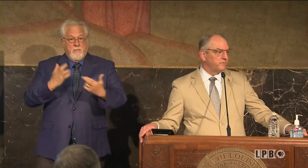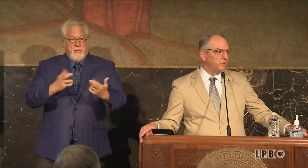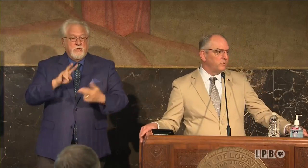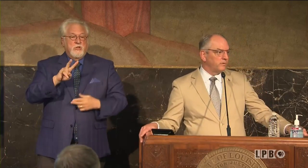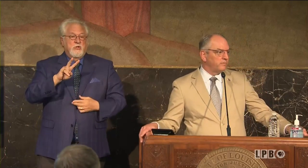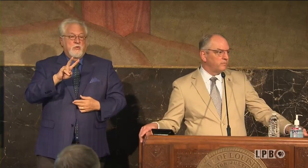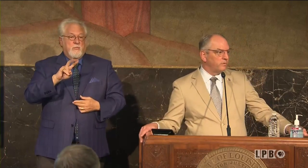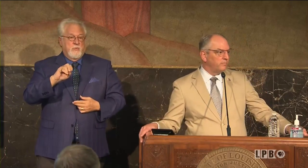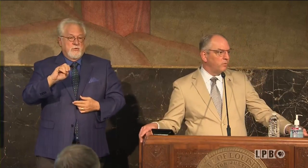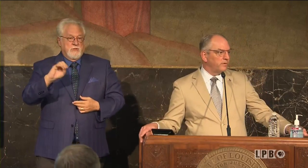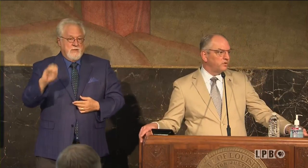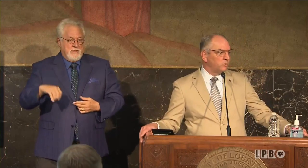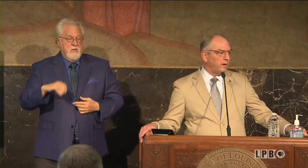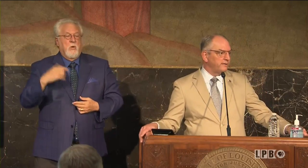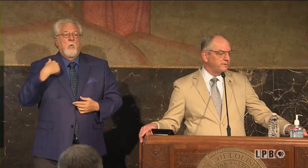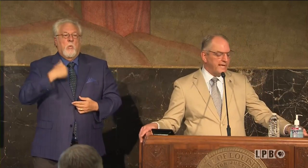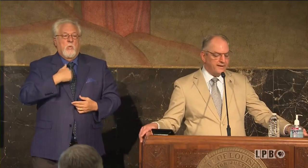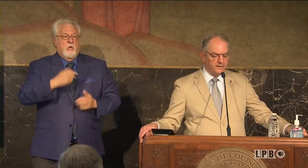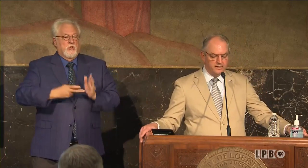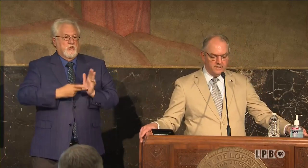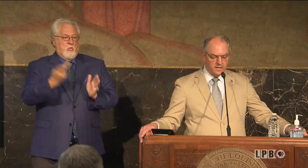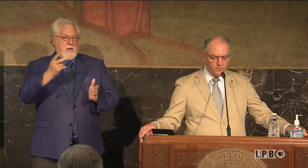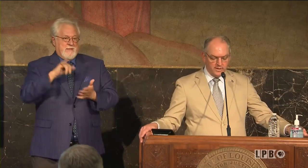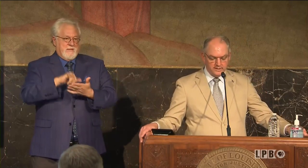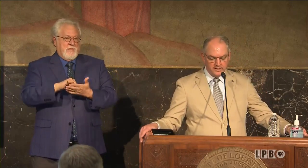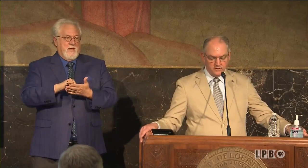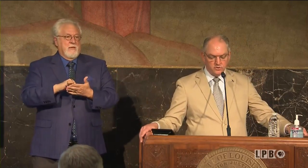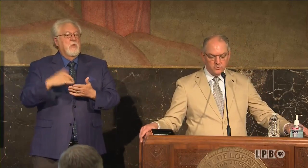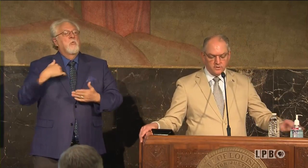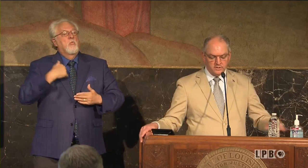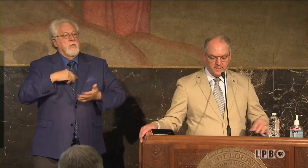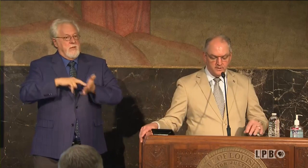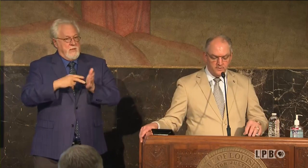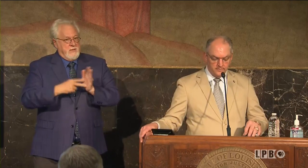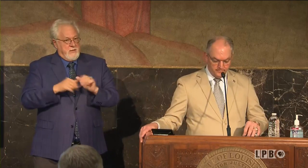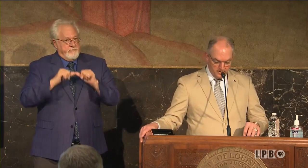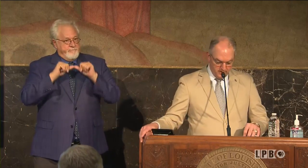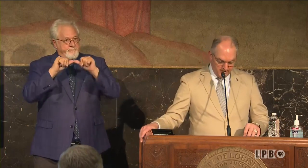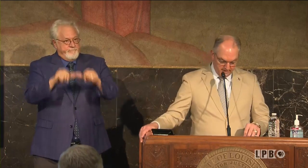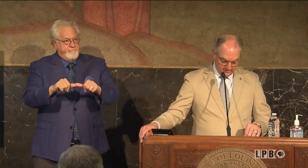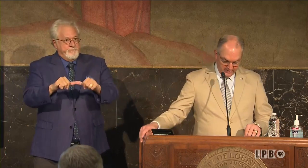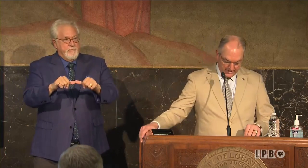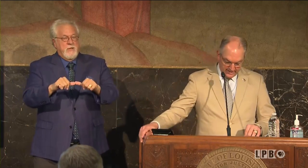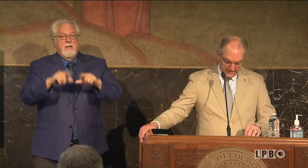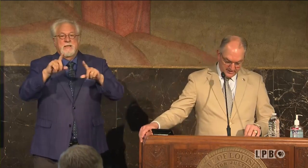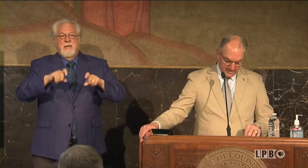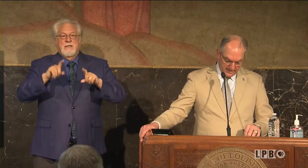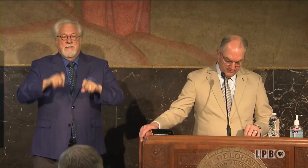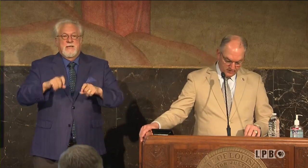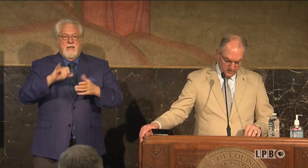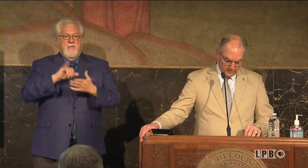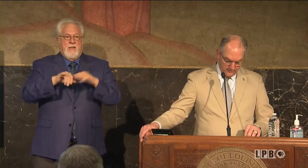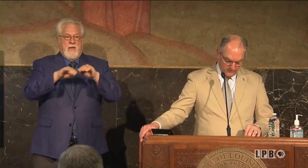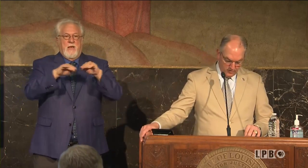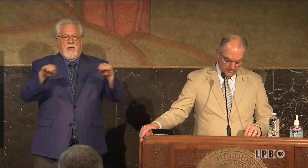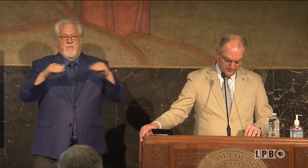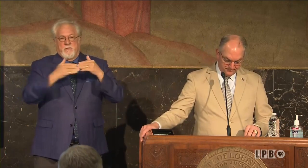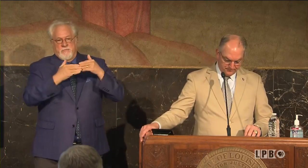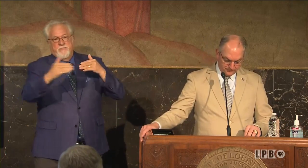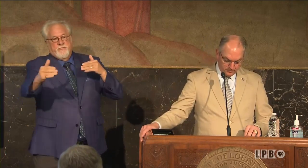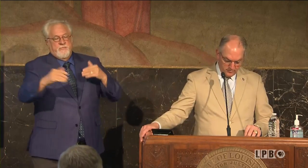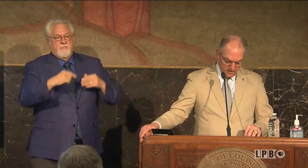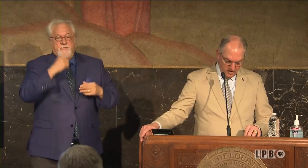2%. So we're more than twice that, and we intend to continue testing at least that level going